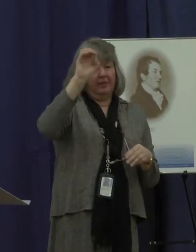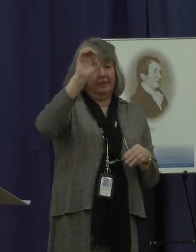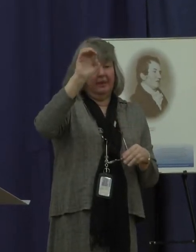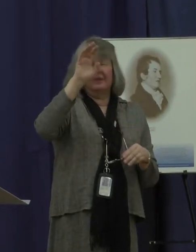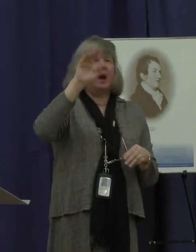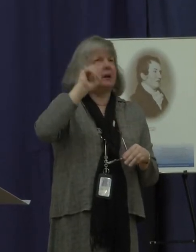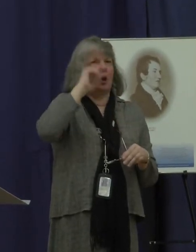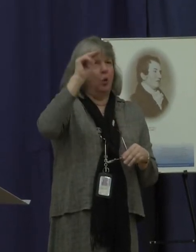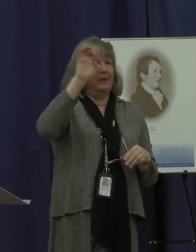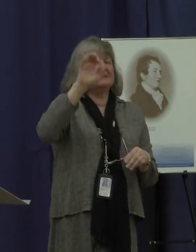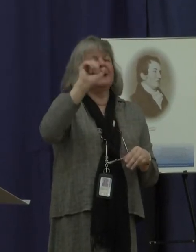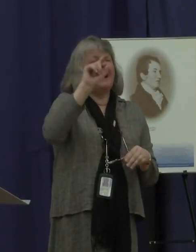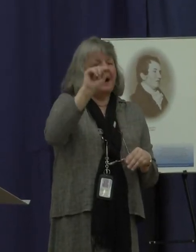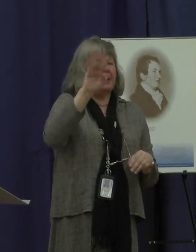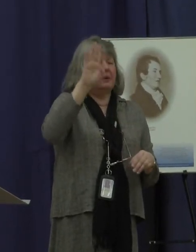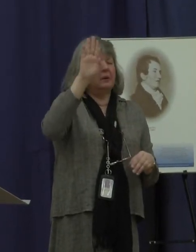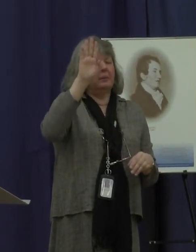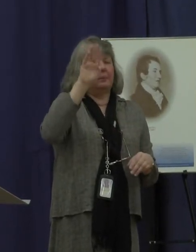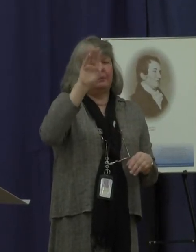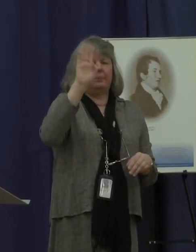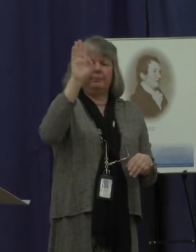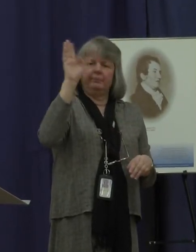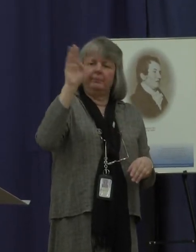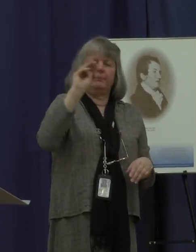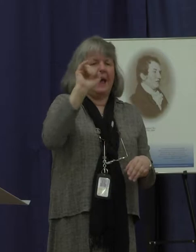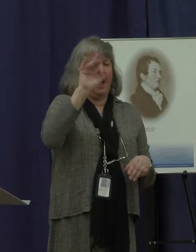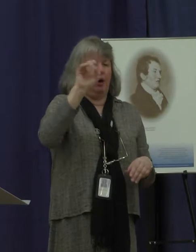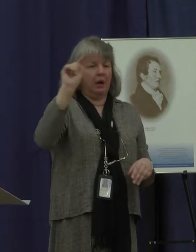That's occurring in, I believe it's in